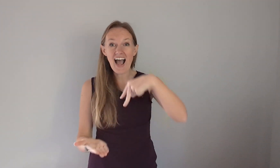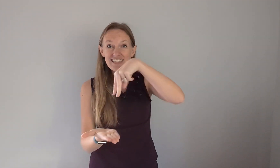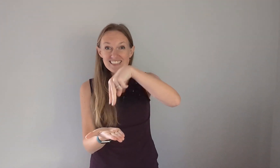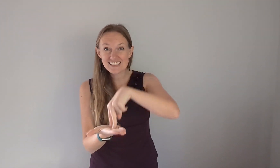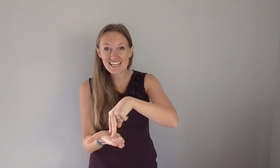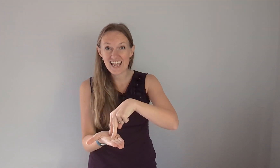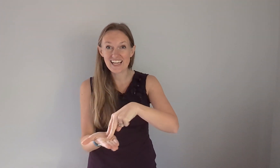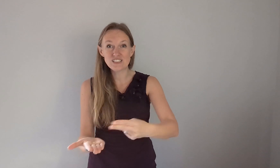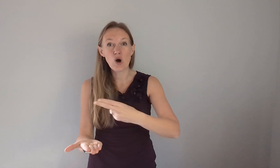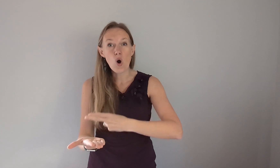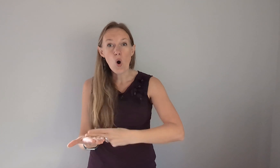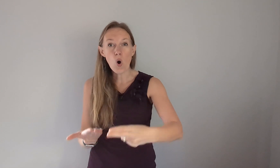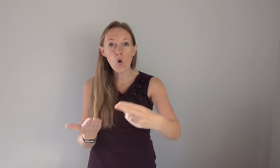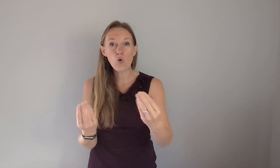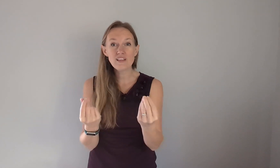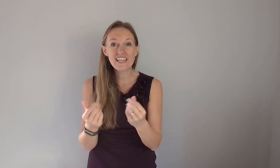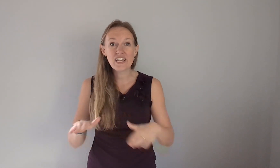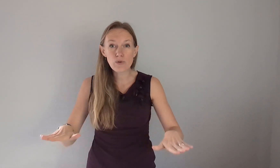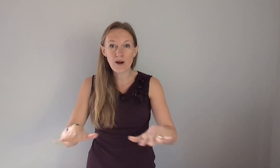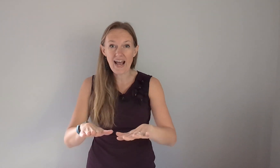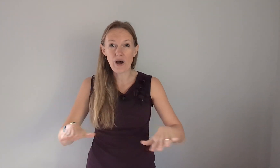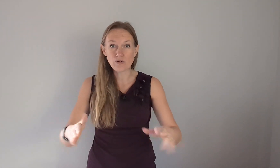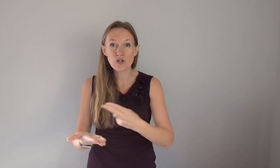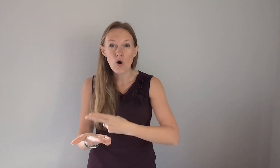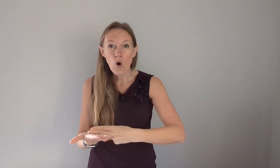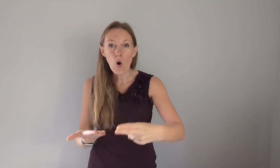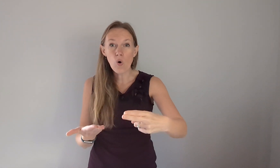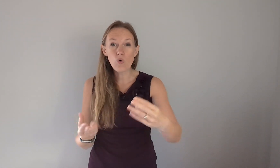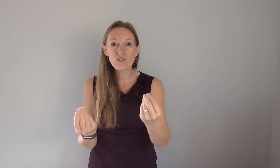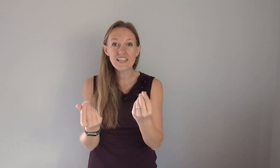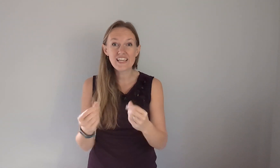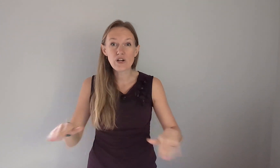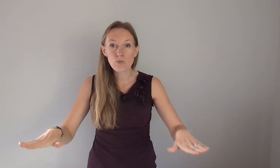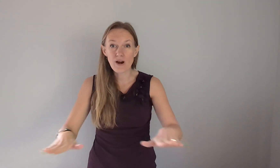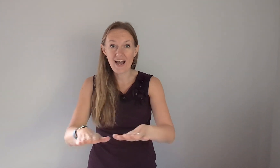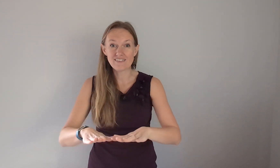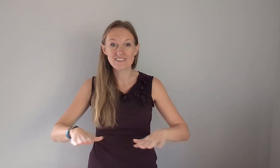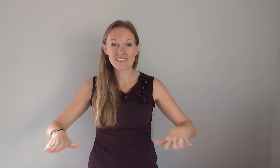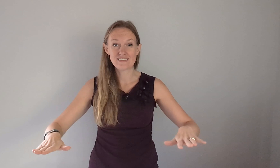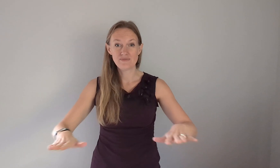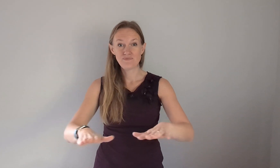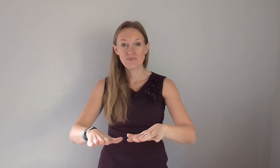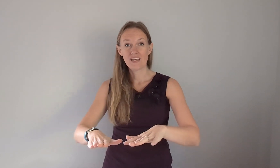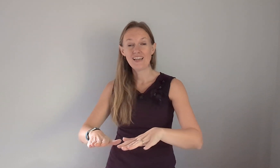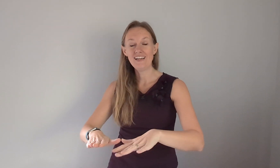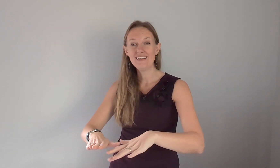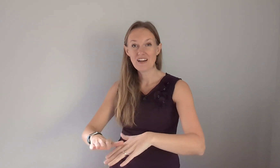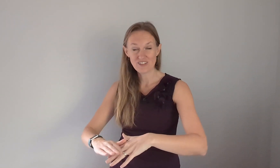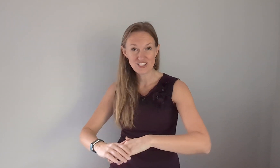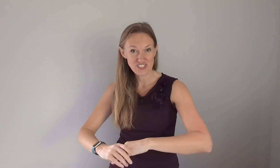I stand, holy ground, holy ground. Okay, now verse